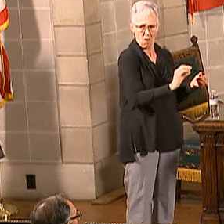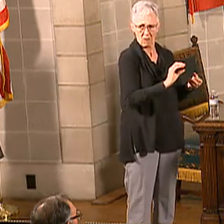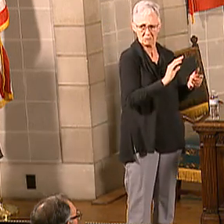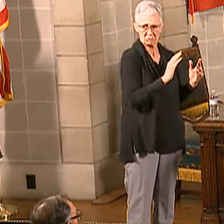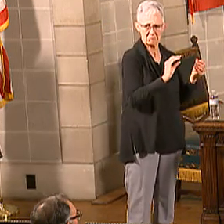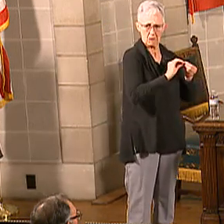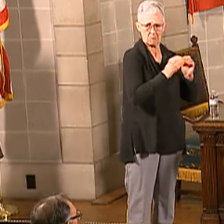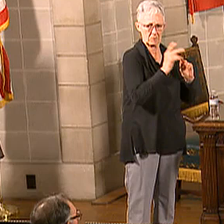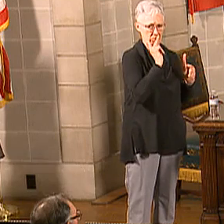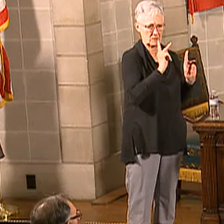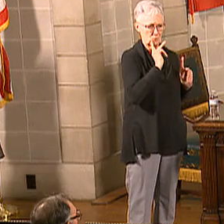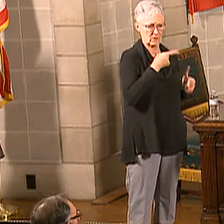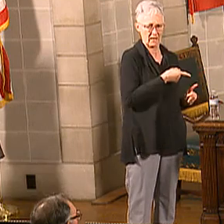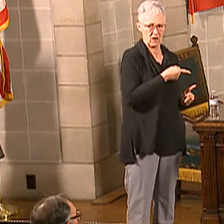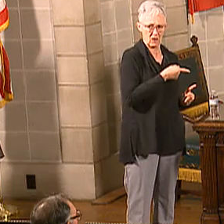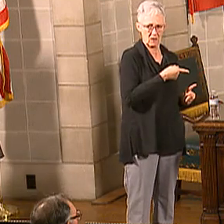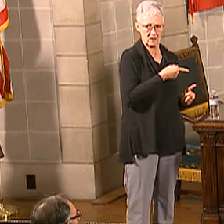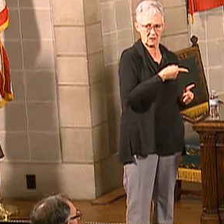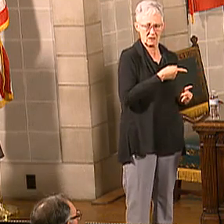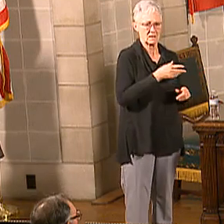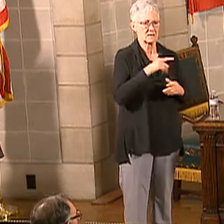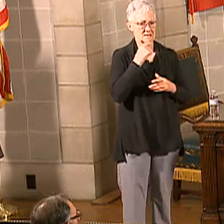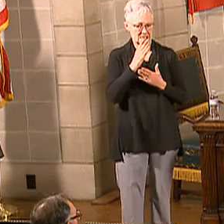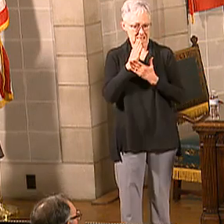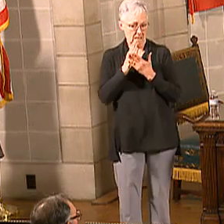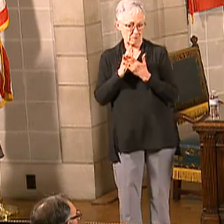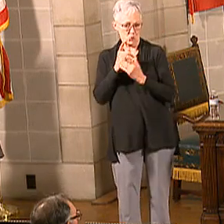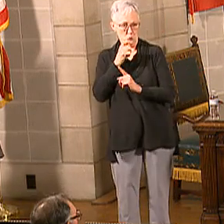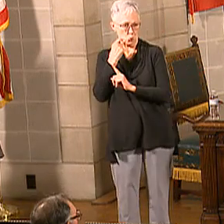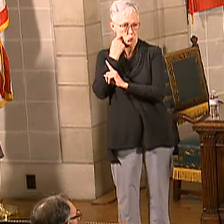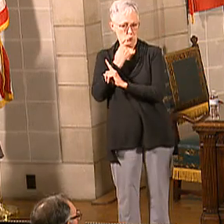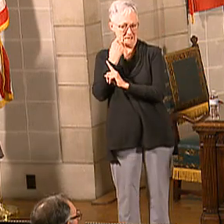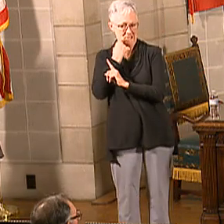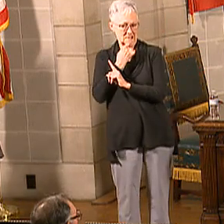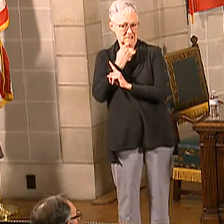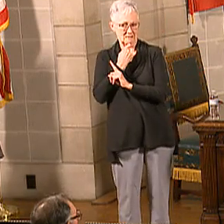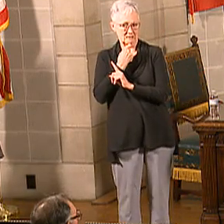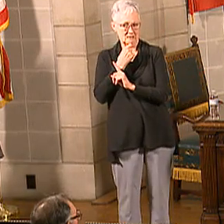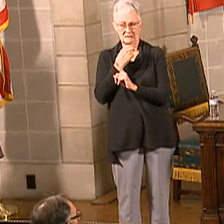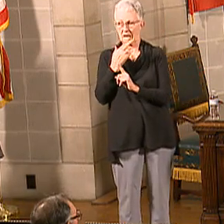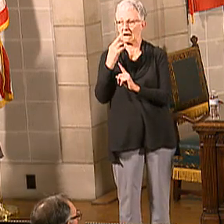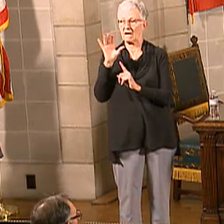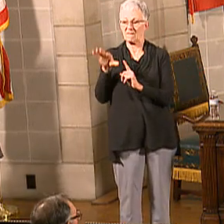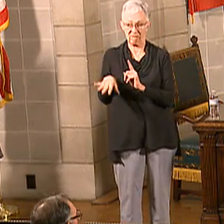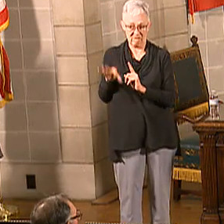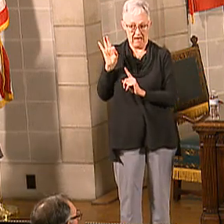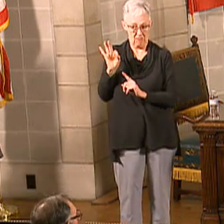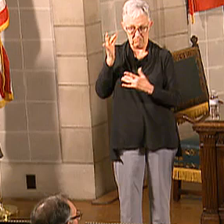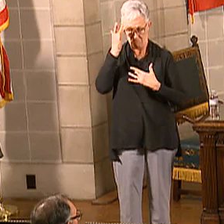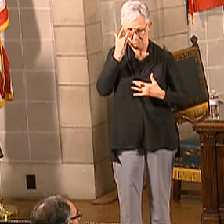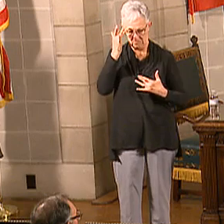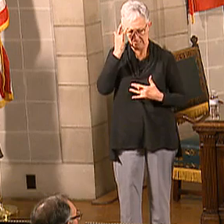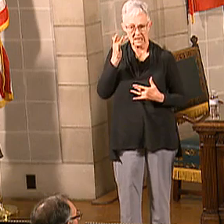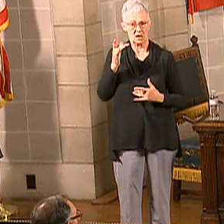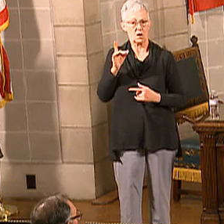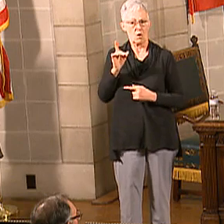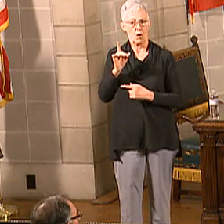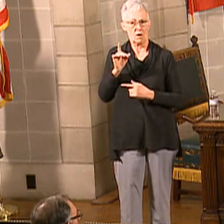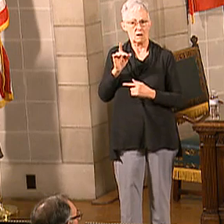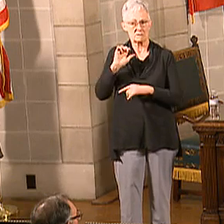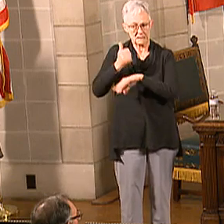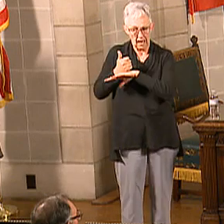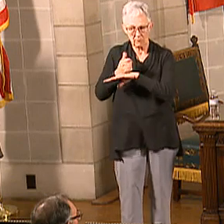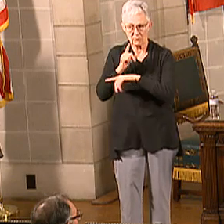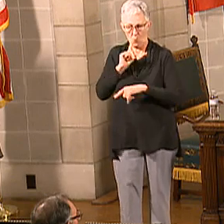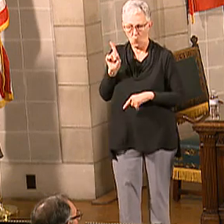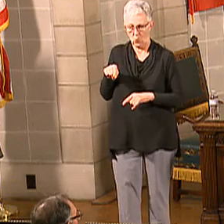11th. That's 6 weeks for some of those recently issued DHMs. What we don't want to do is have people do this too early, have